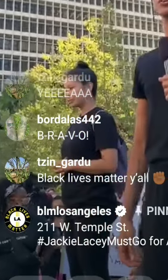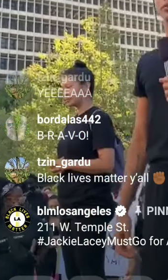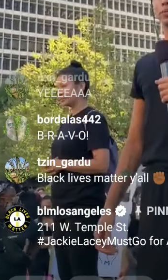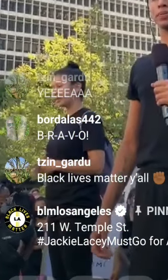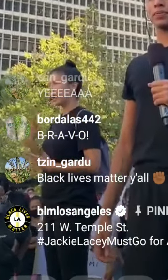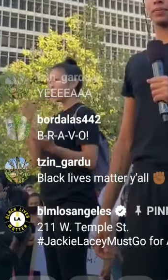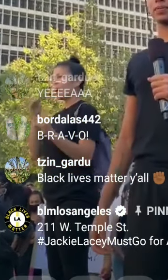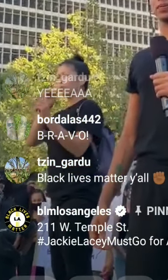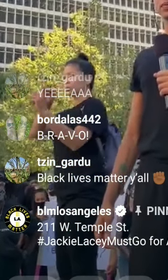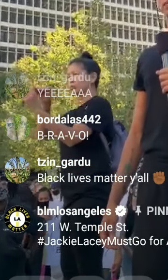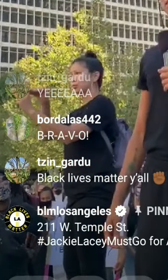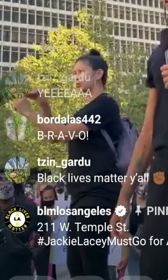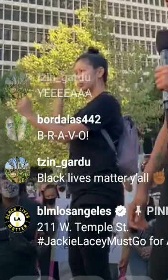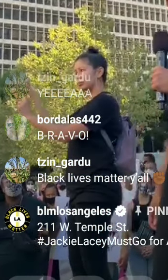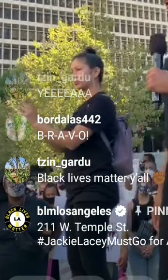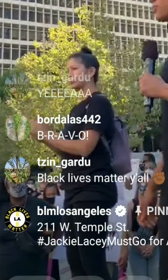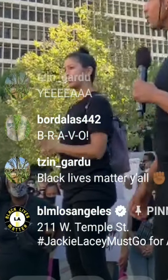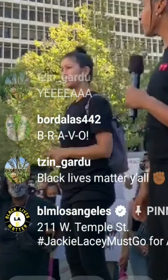Give it up for Michael